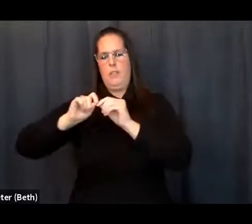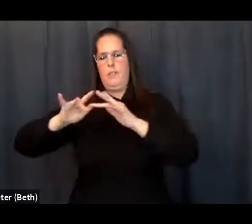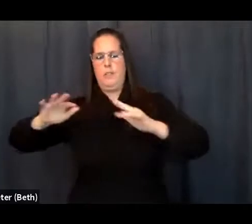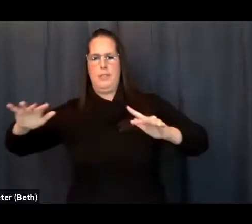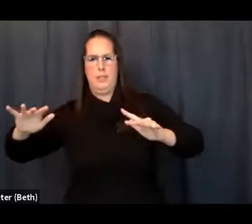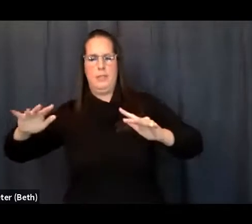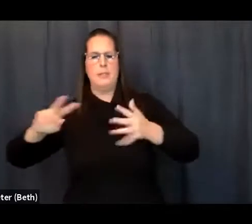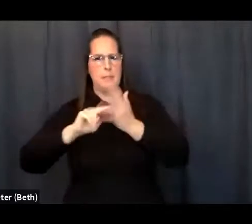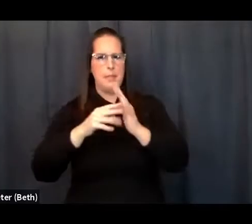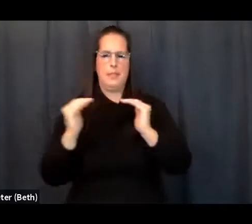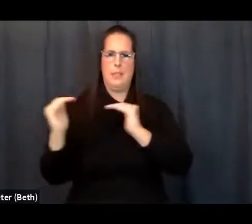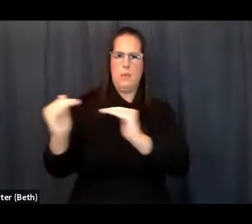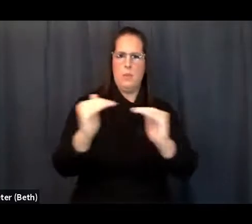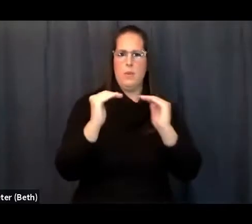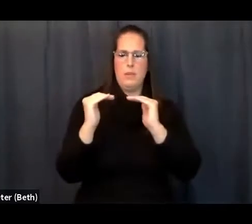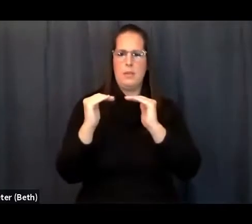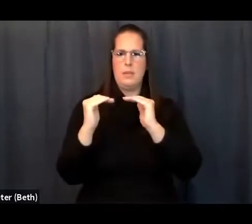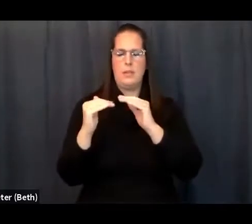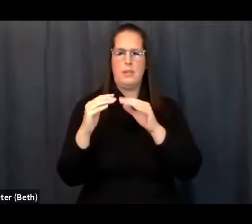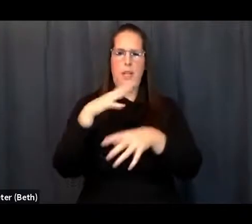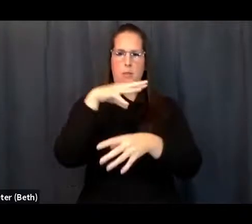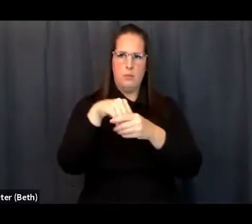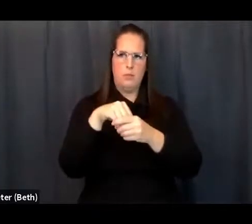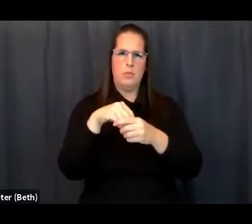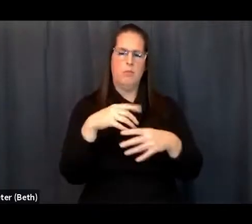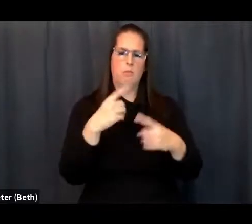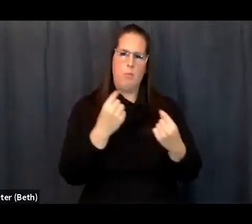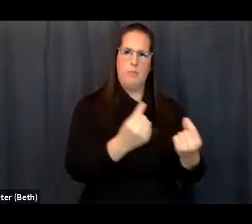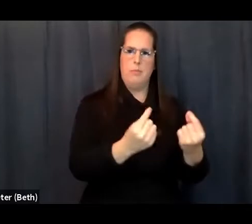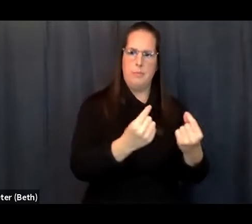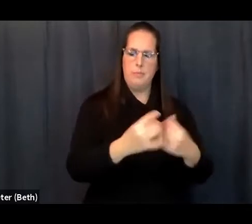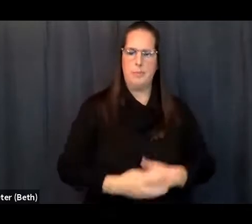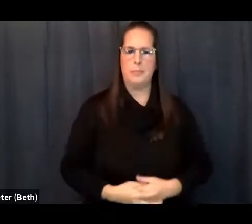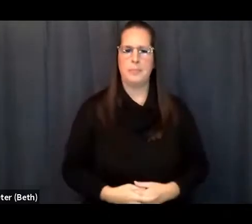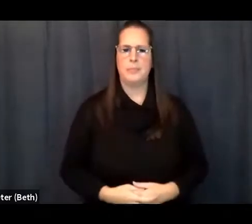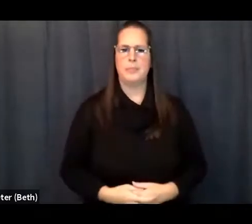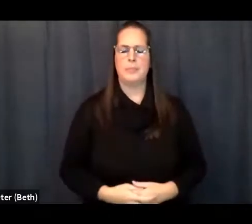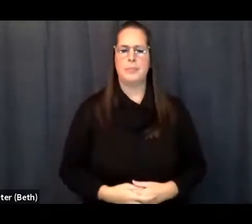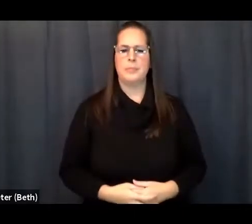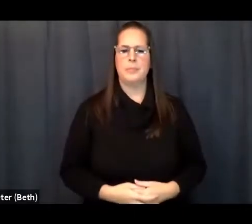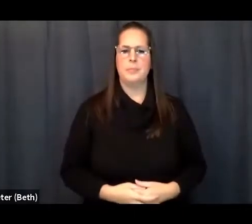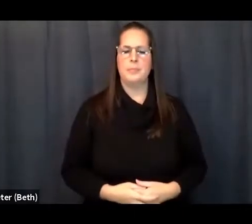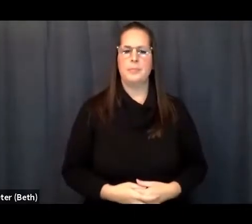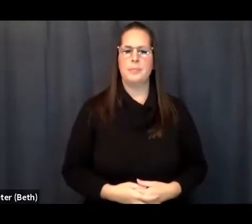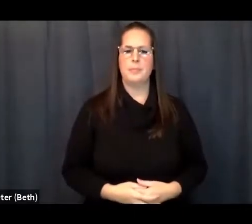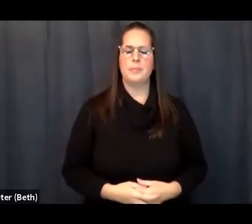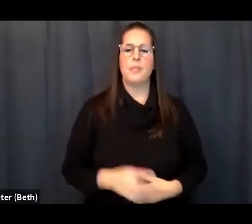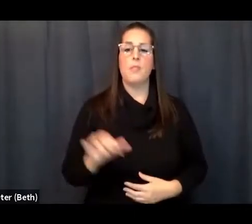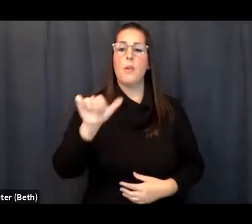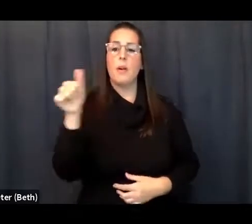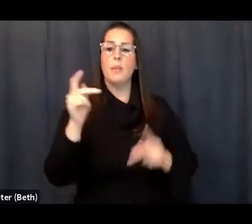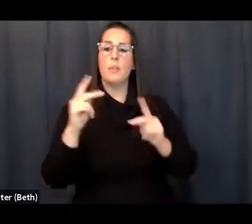equity, inclusion, participation. To be understood and live